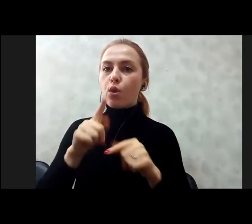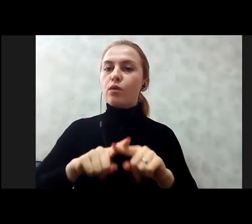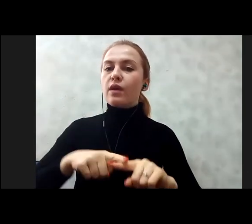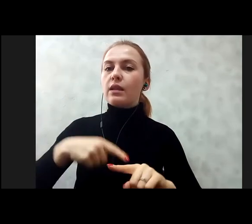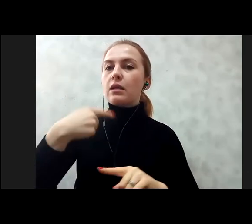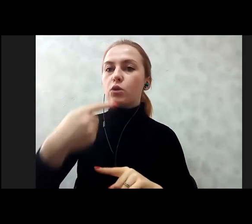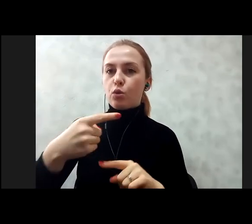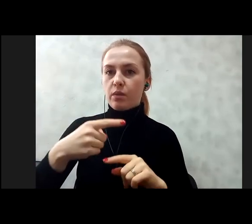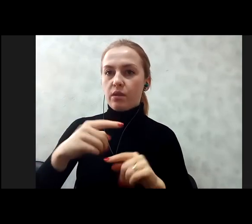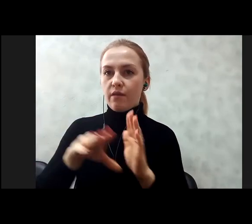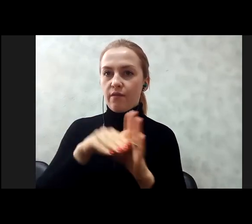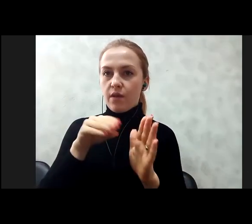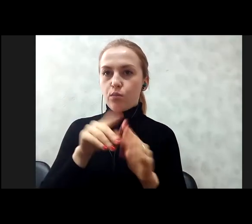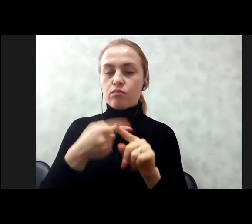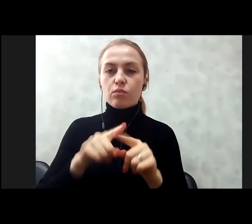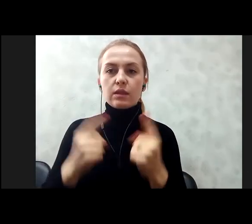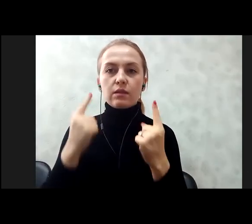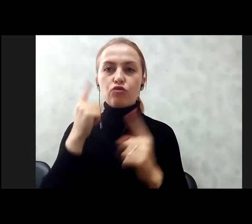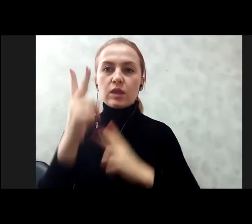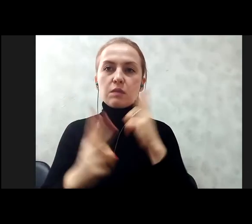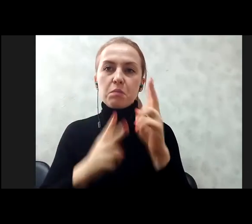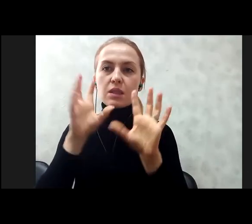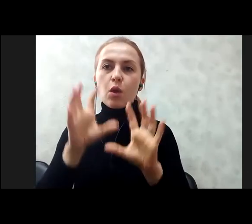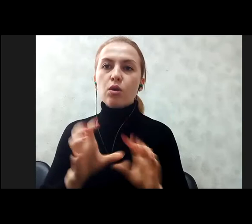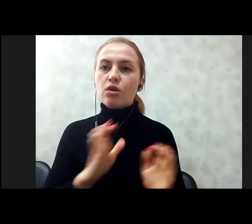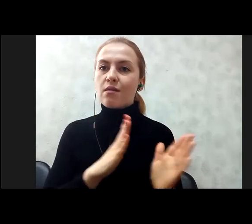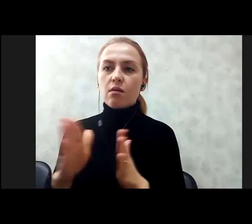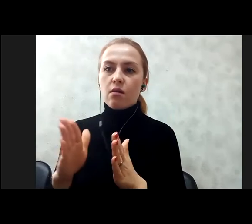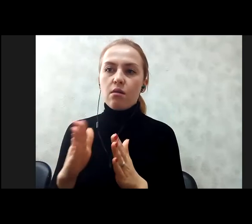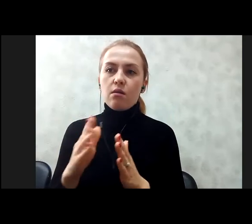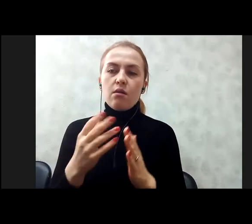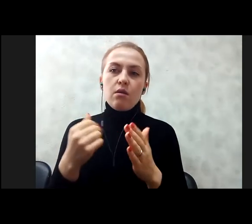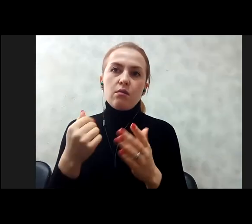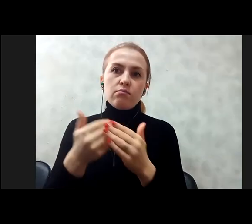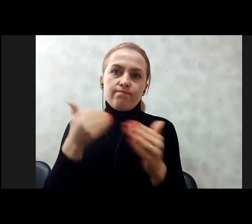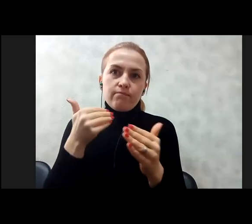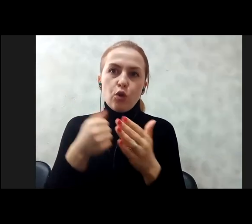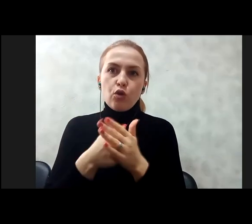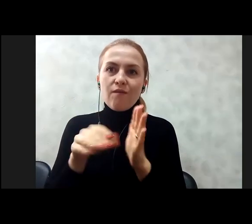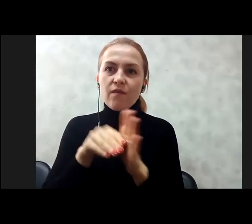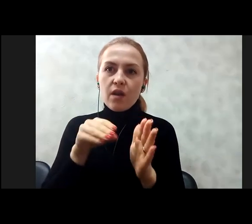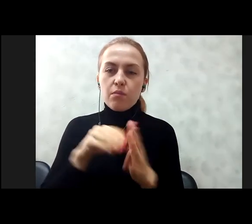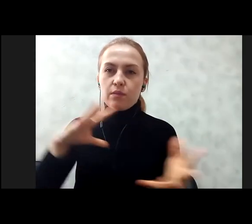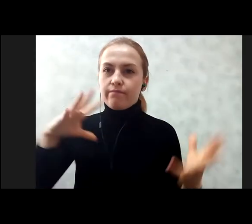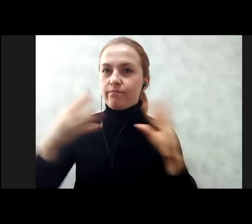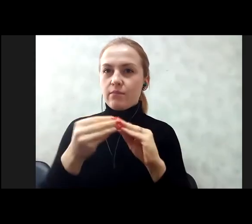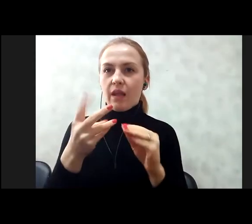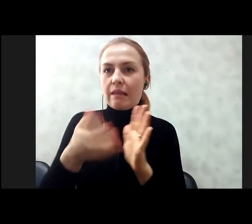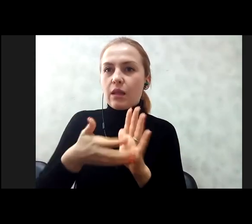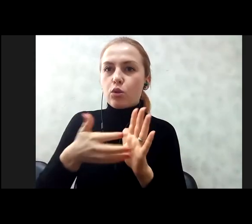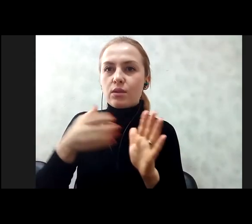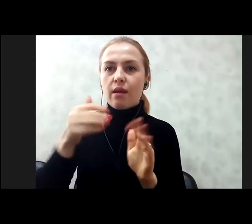event and will be taken on board when amendments to the legislation are